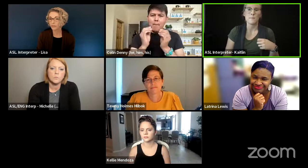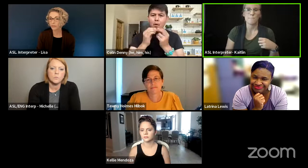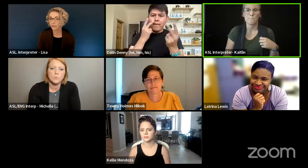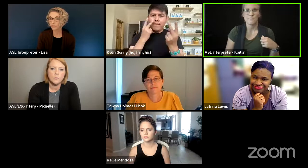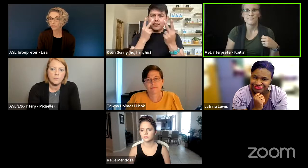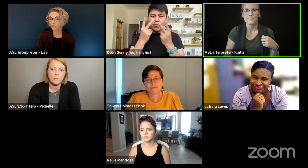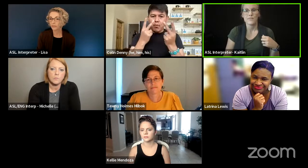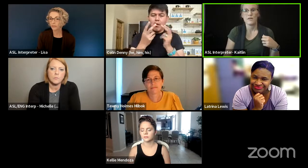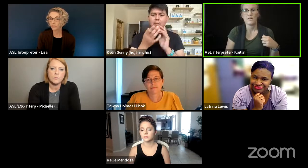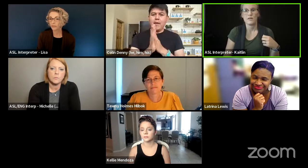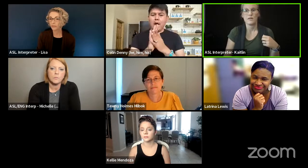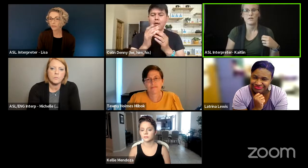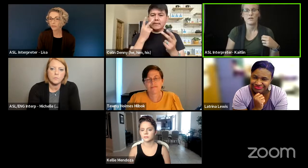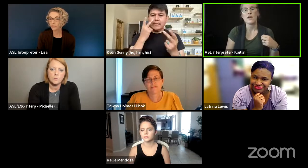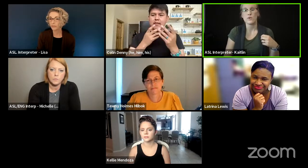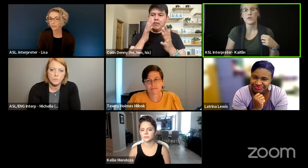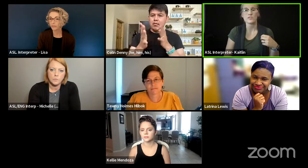language.